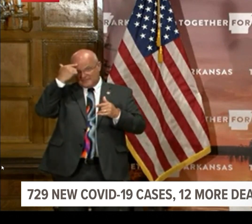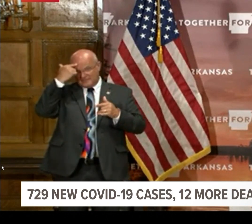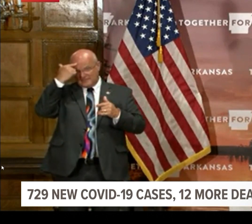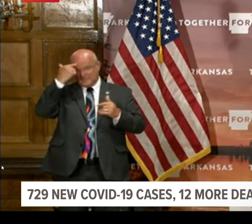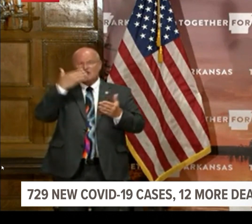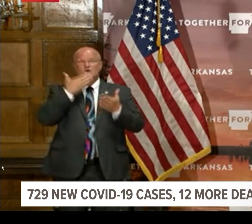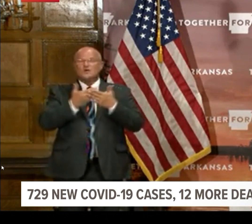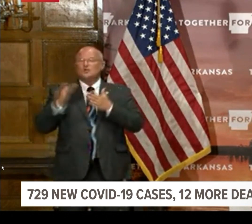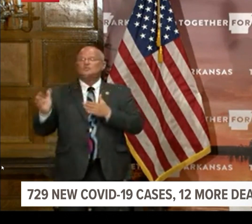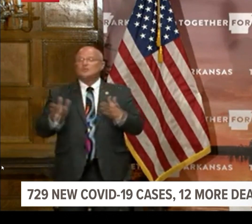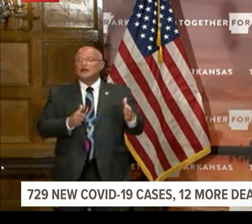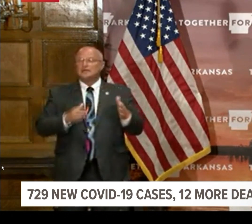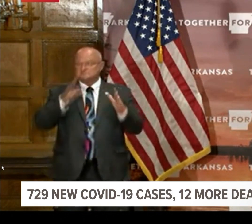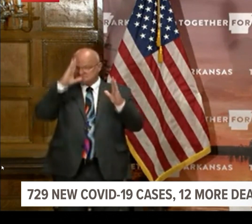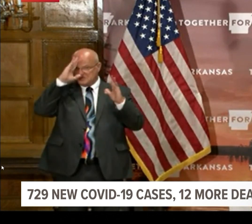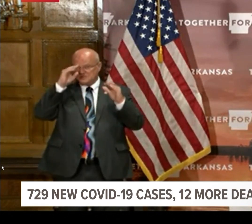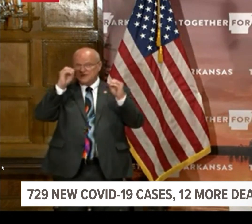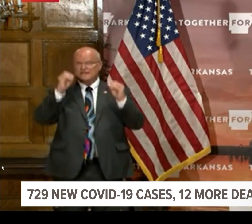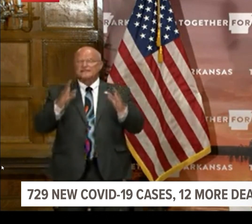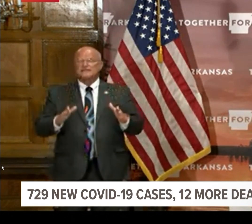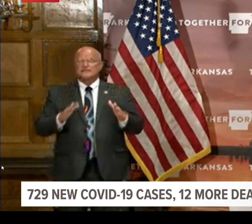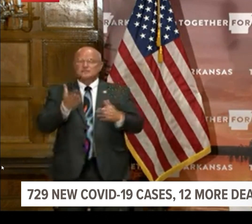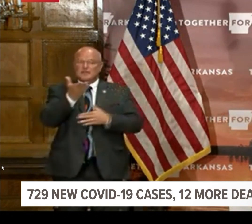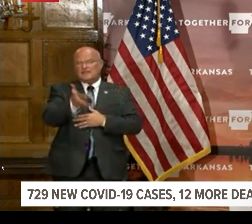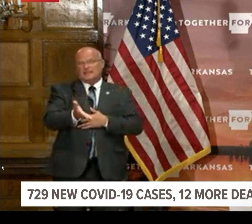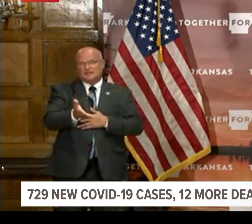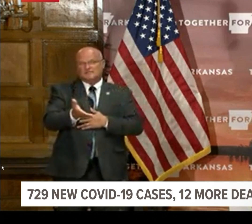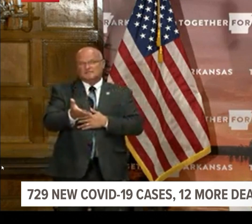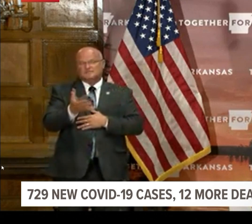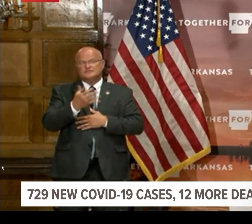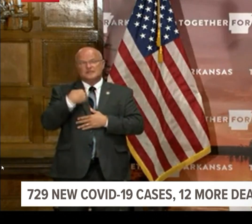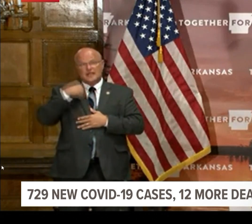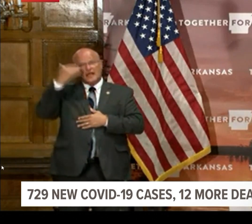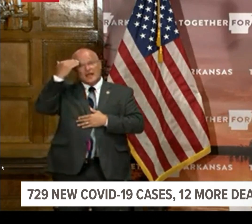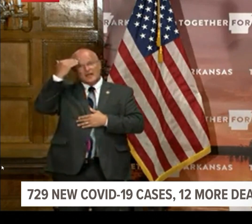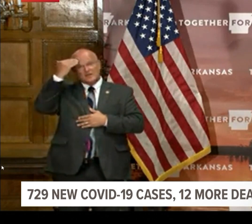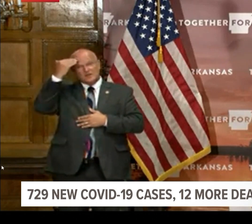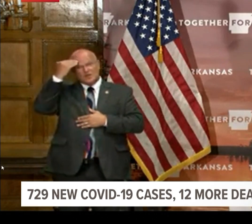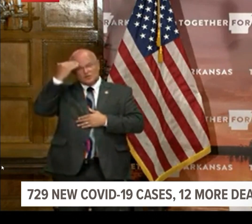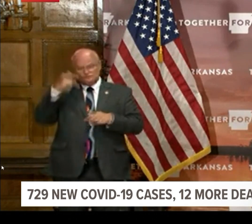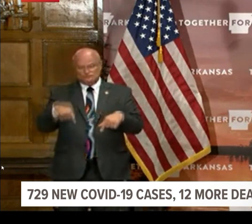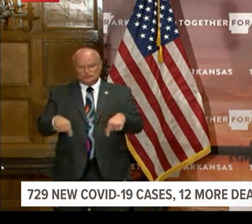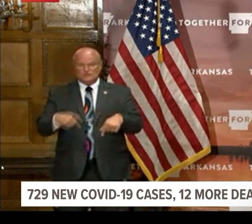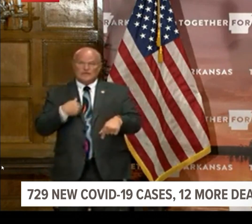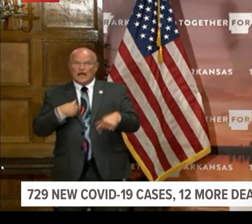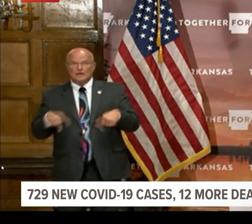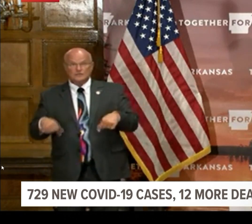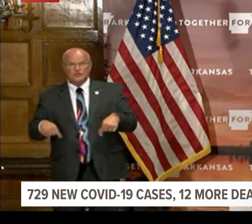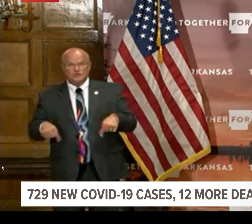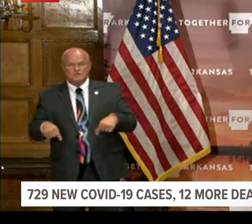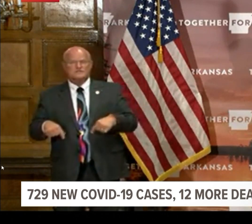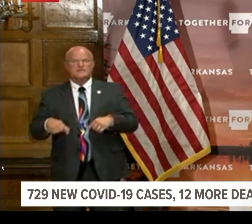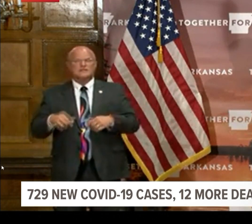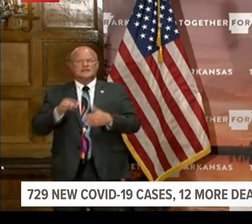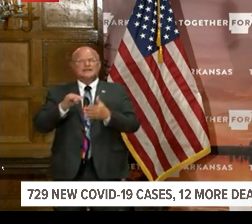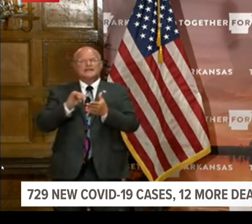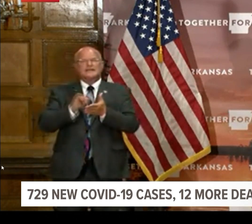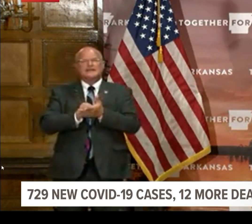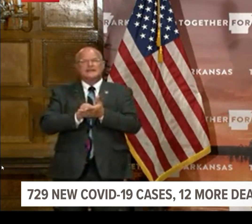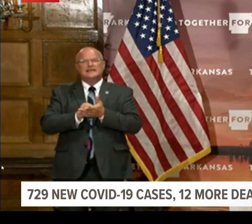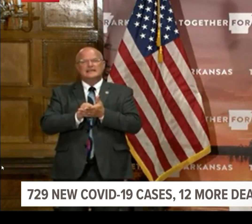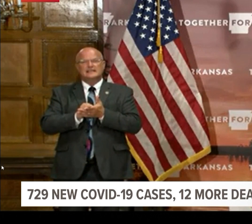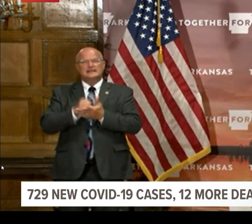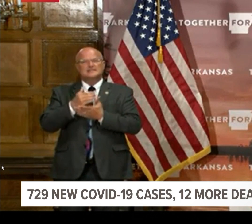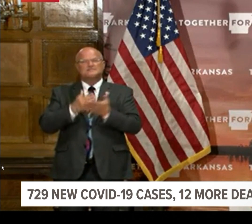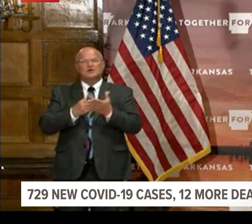here. And we expect the teachers to be there. And I know they're nervous. I'm nervous. That's